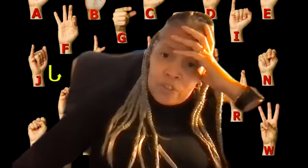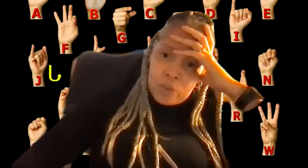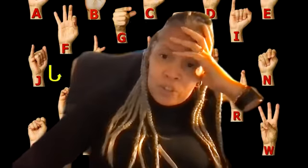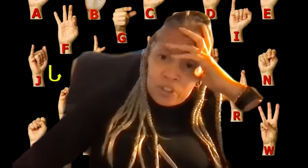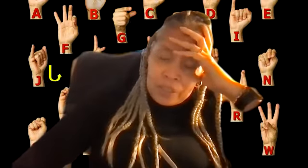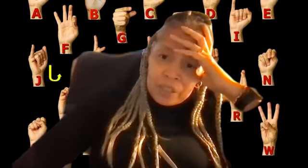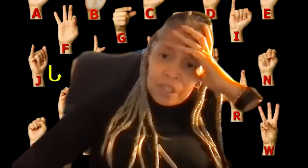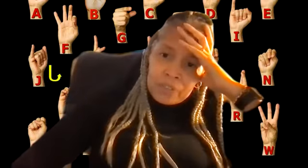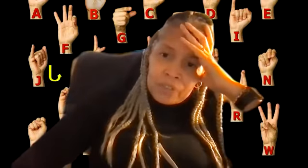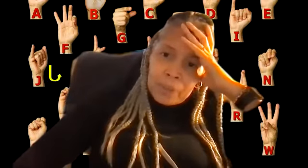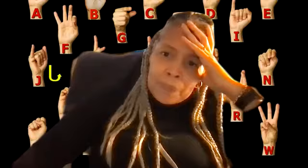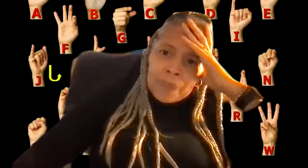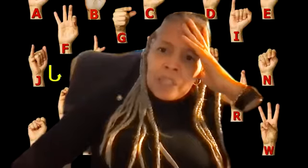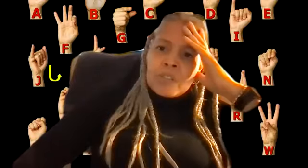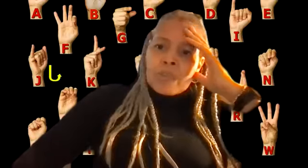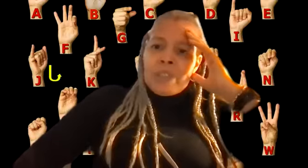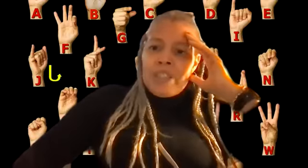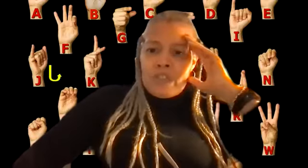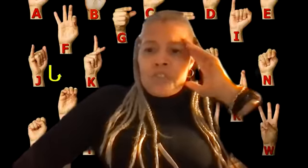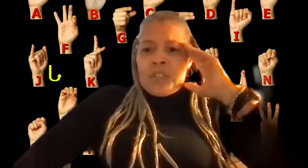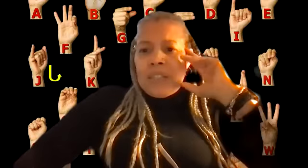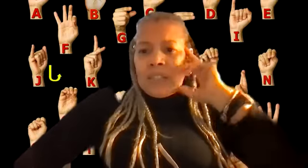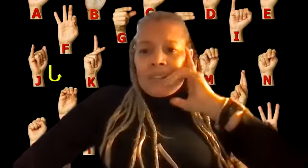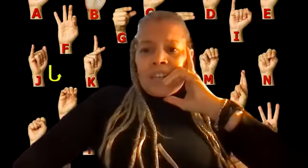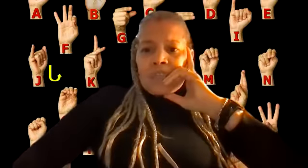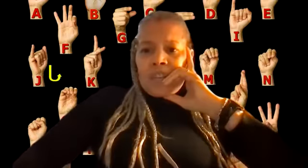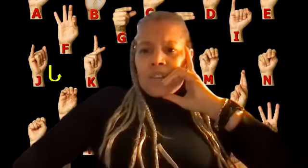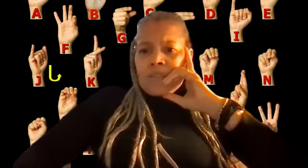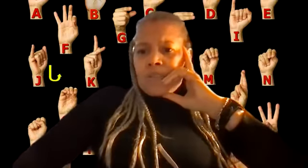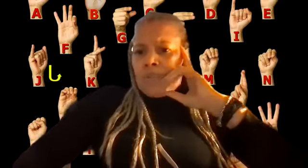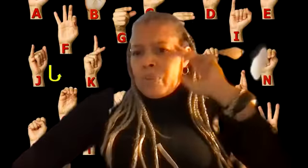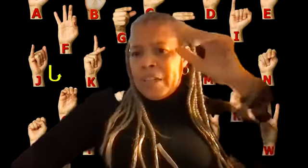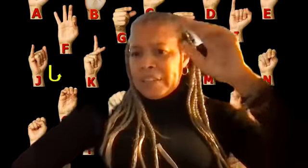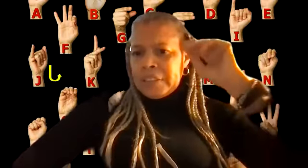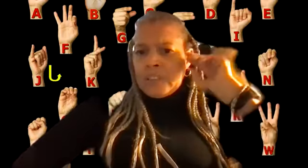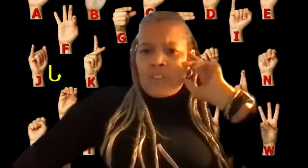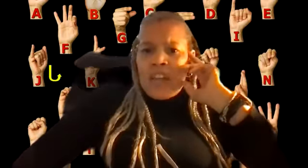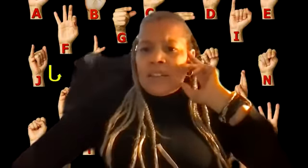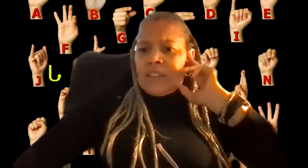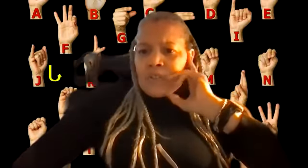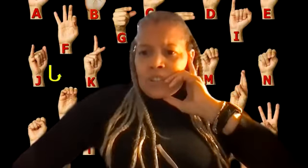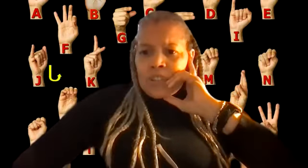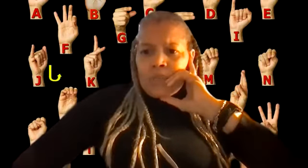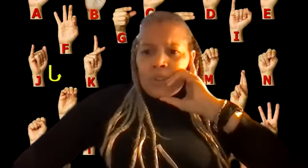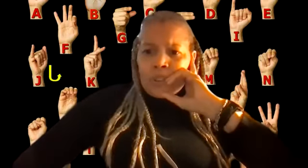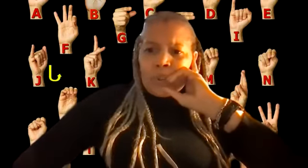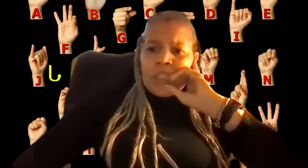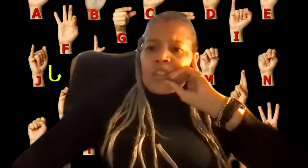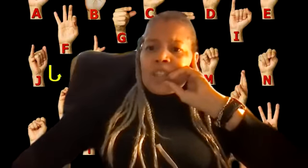or something. So it would be interesting to hear as, as you and I continue to chat, as you continue with your career to,